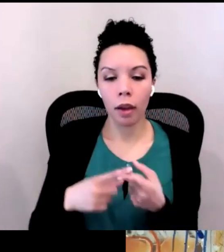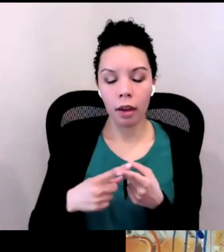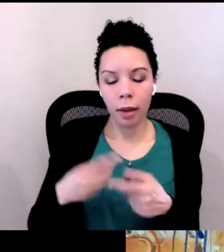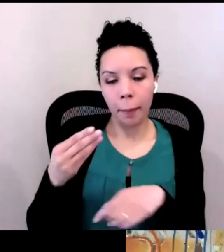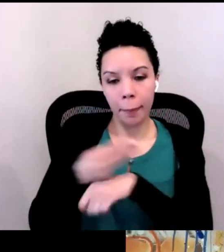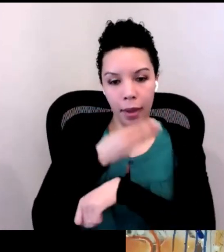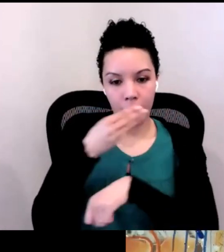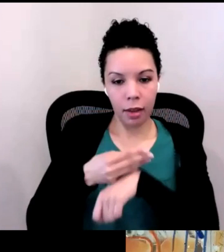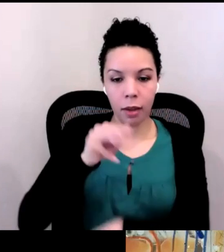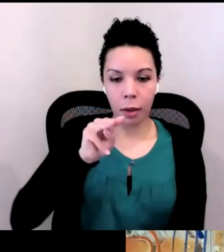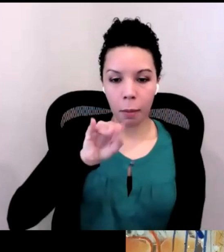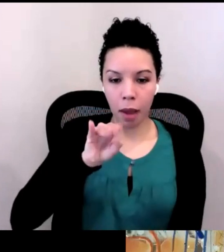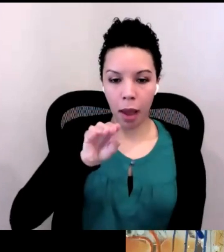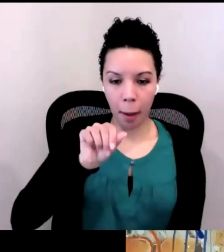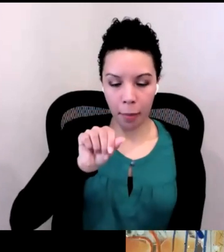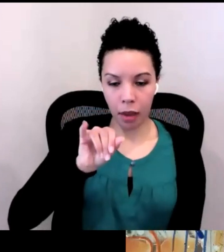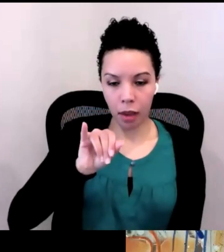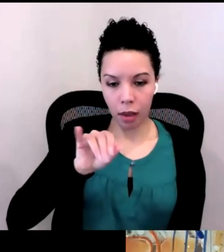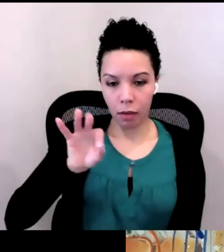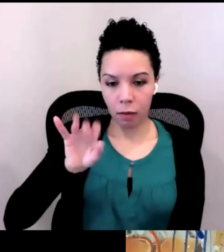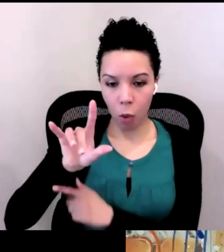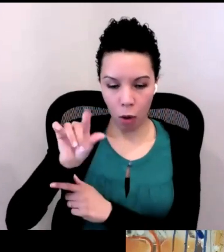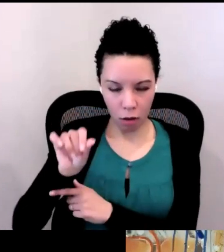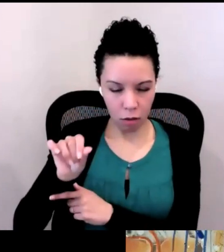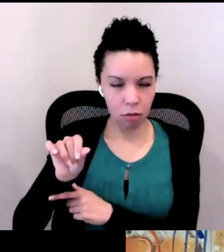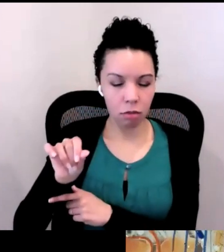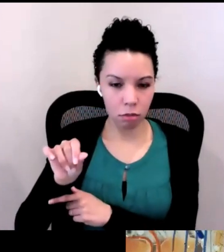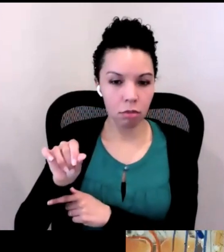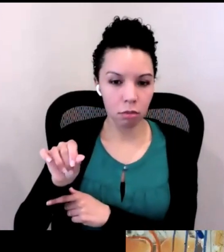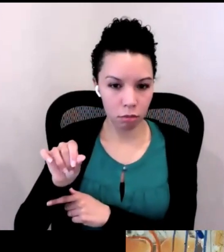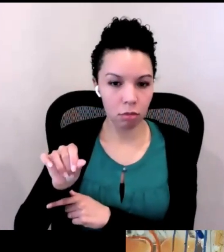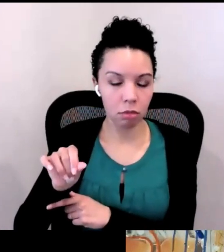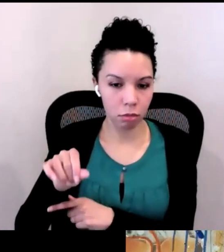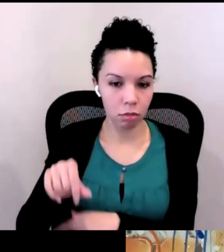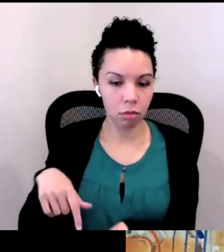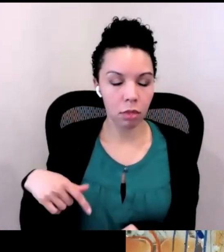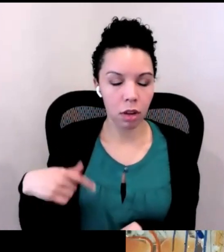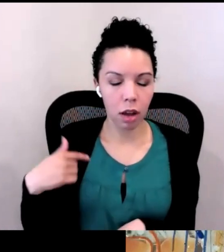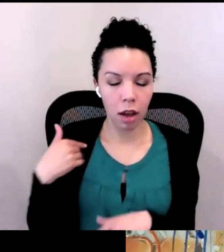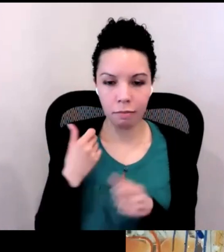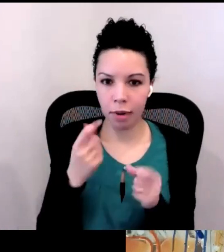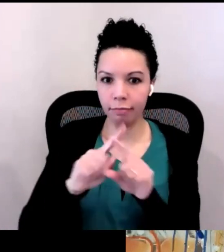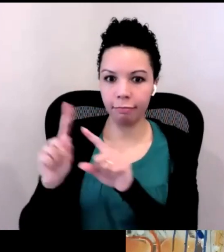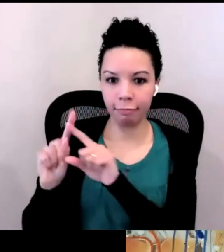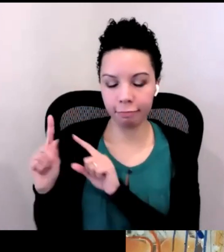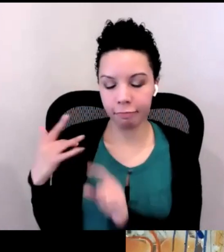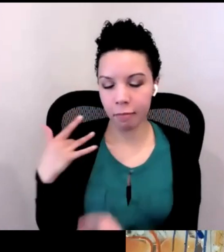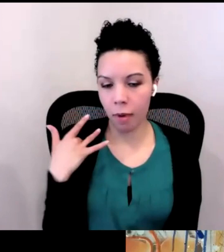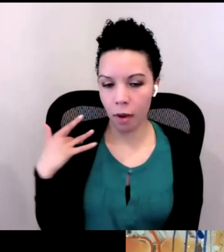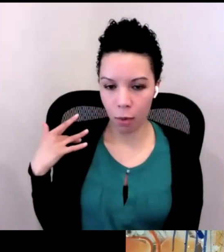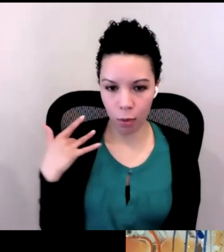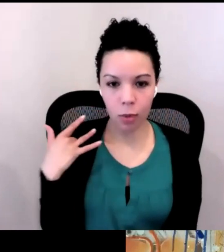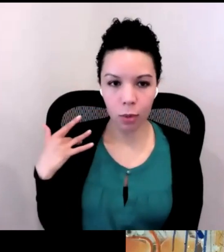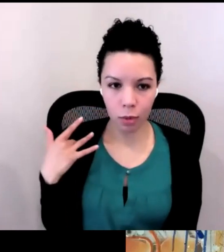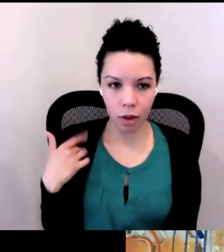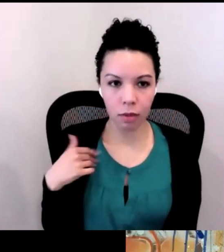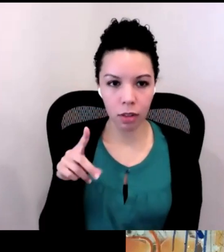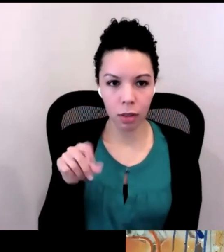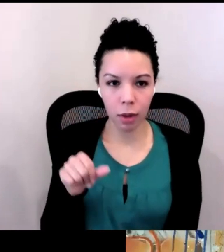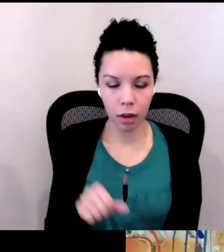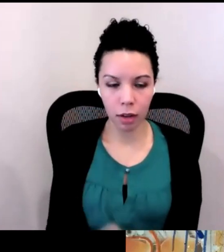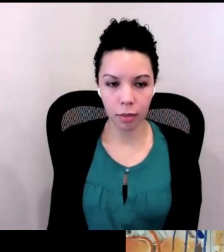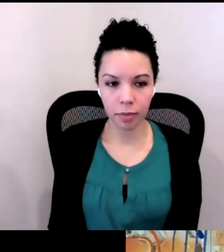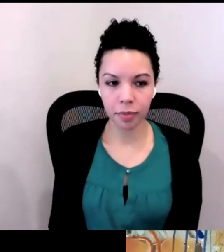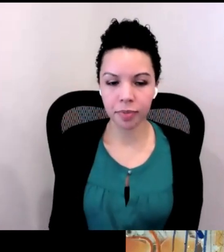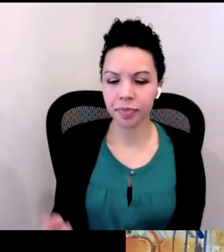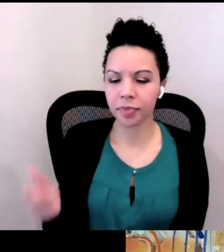have 45 models, all of whom have a disability or difference. Amazing. Question for the students. I just heard a really big number of impressions from